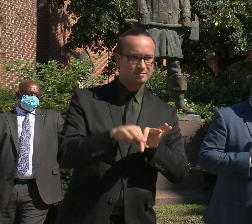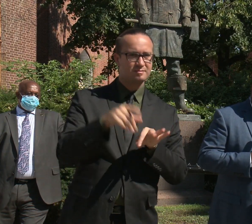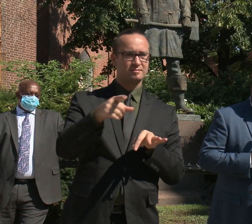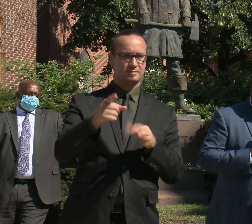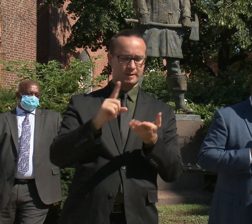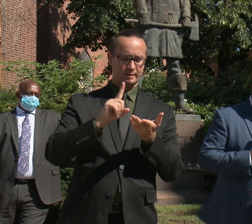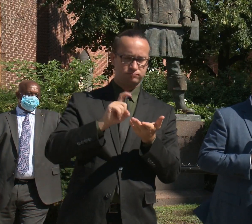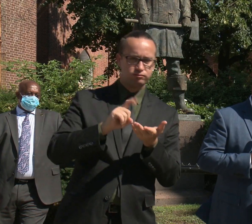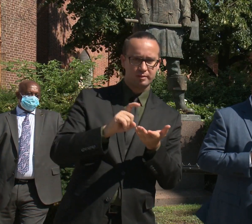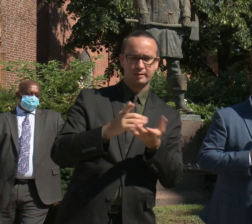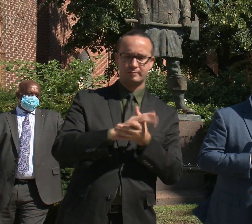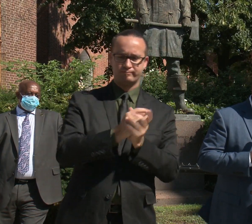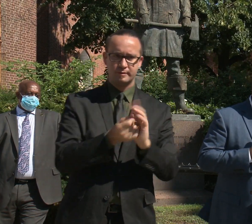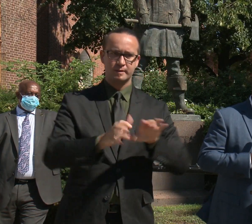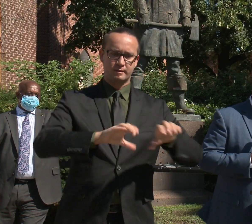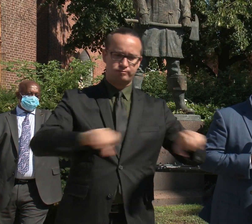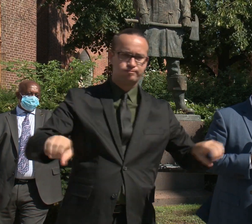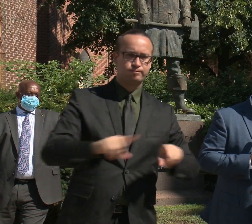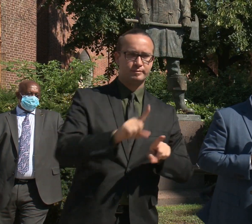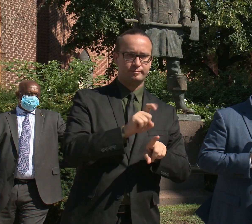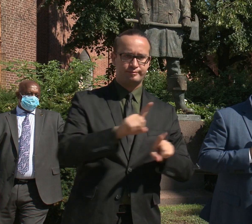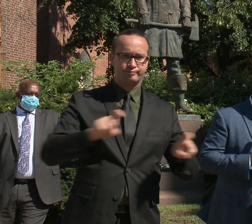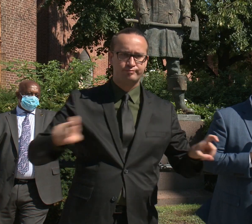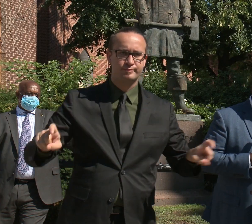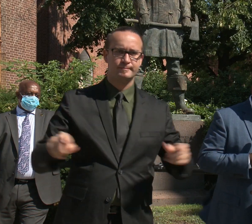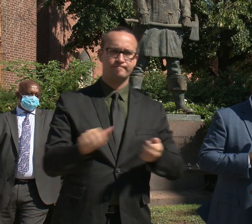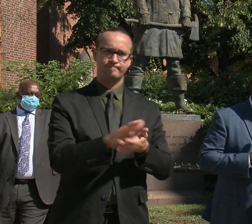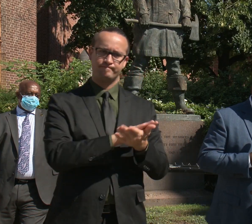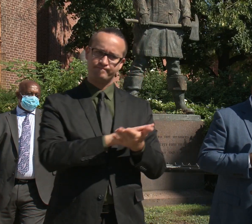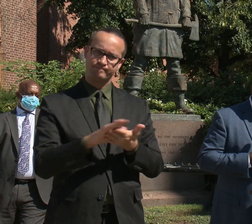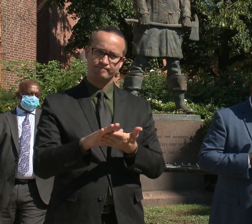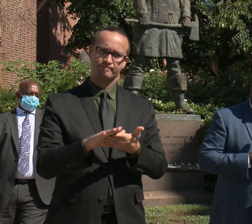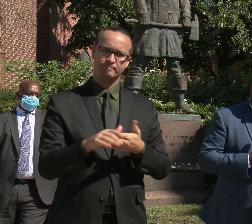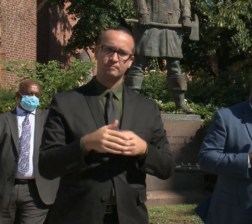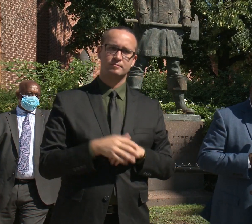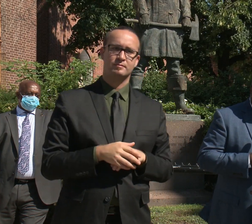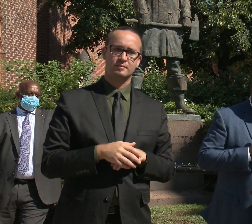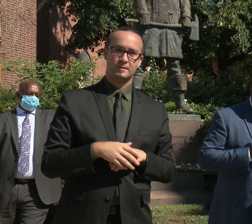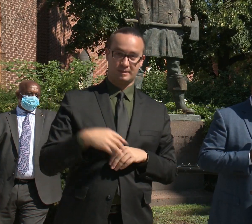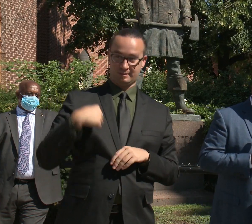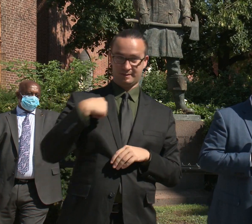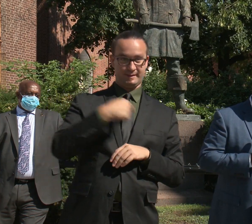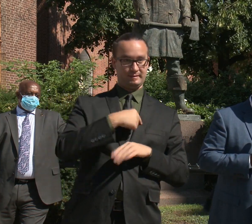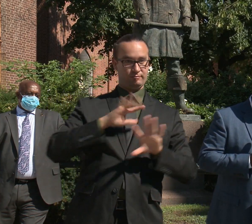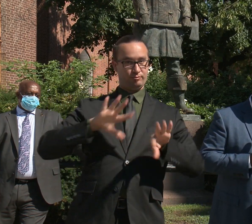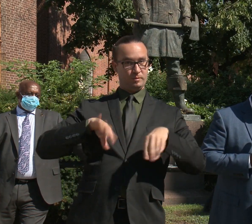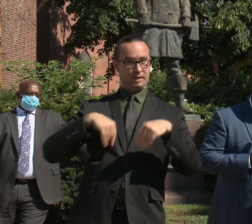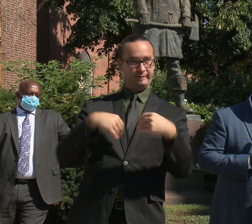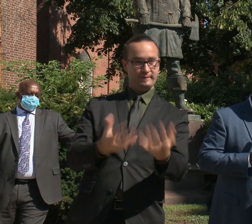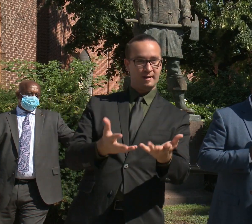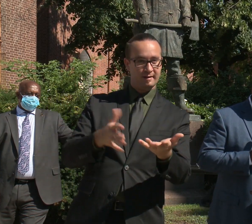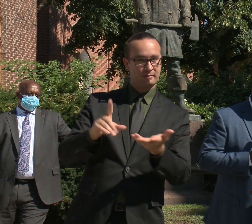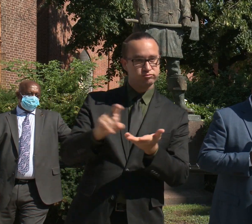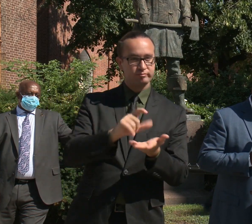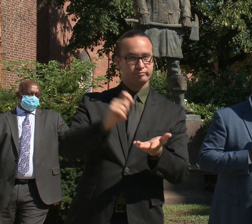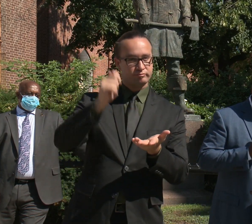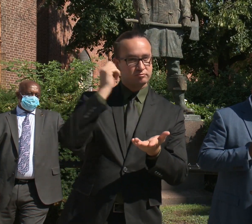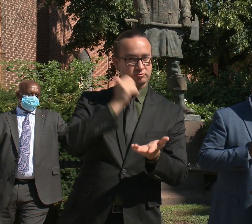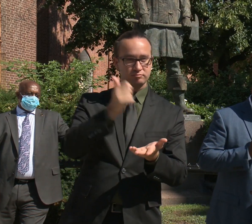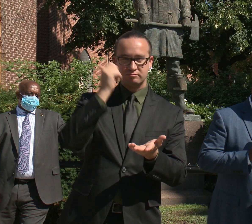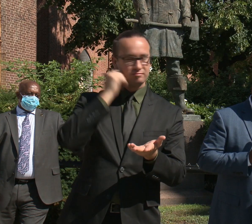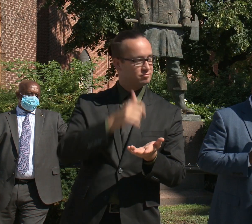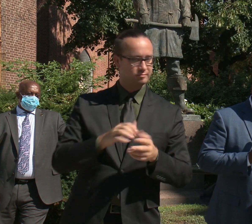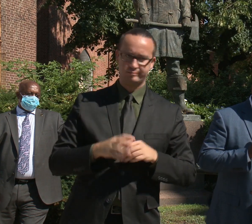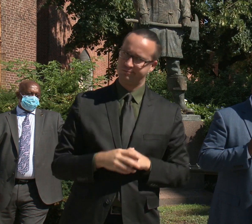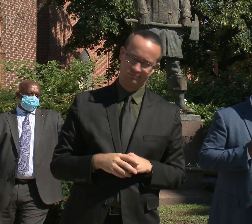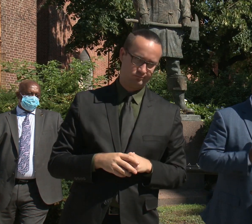stations. Baltimore City Parks and Rec will not be sanitizing this equipment daily, so we want to stress that to parents.